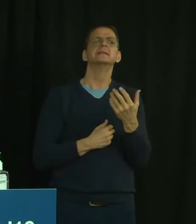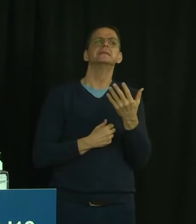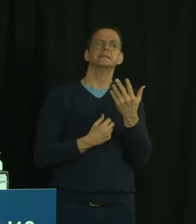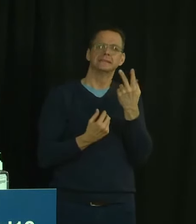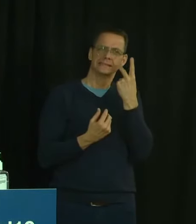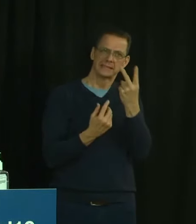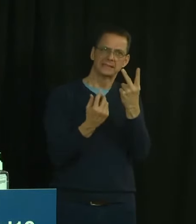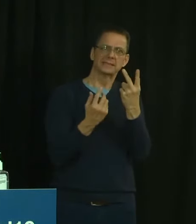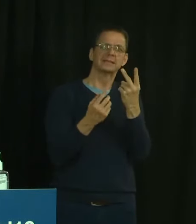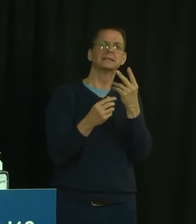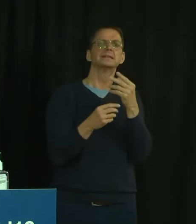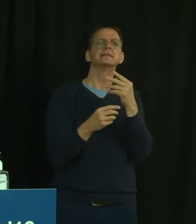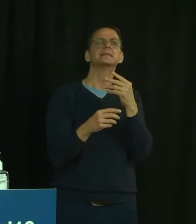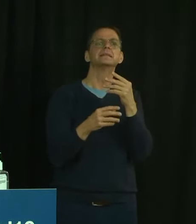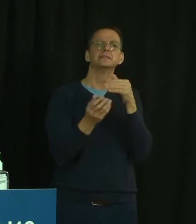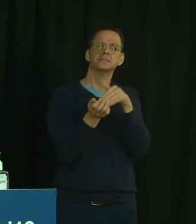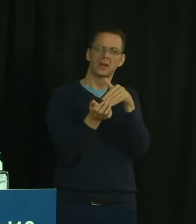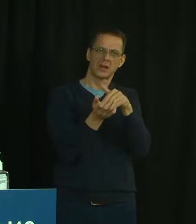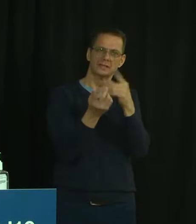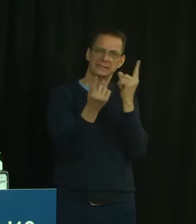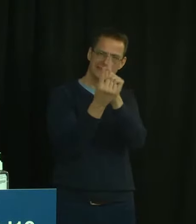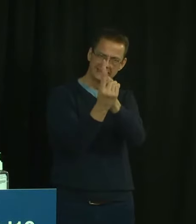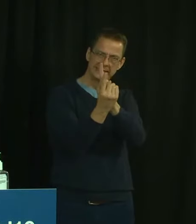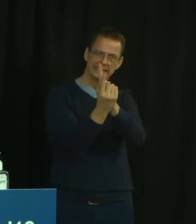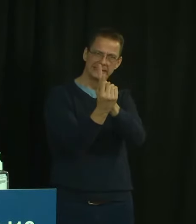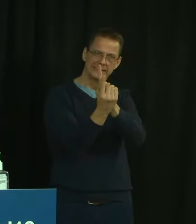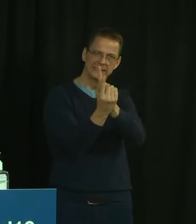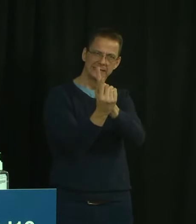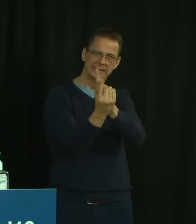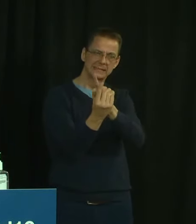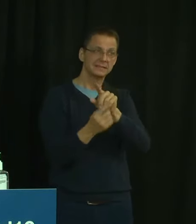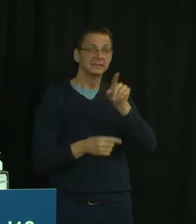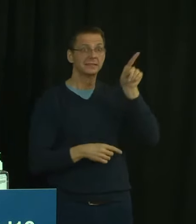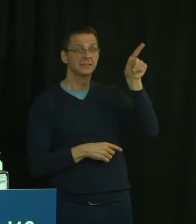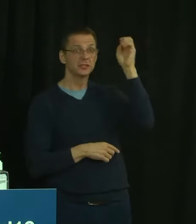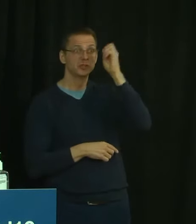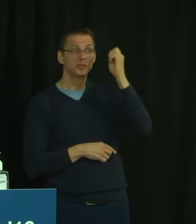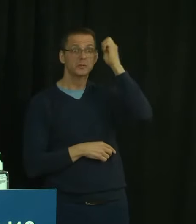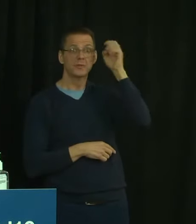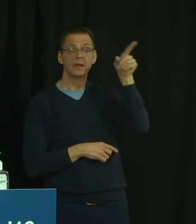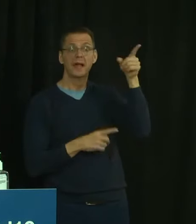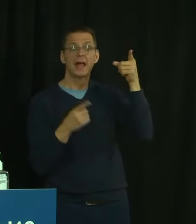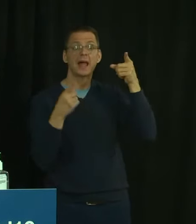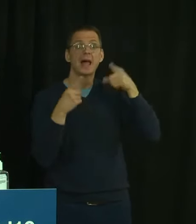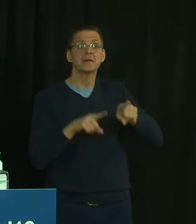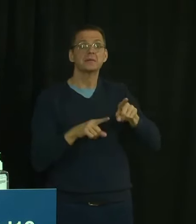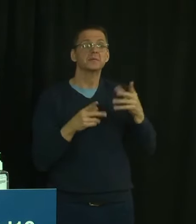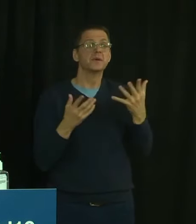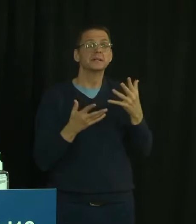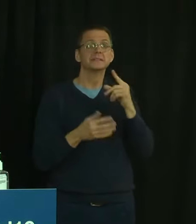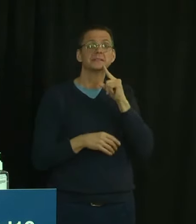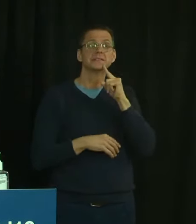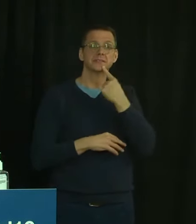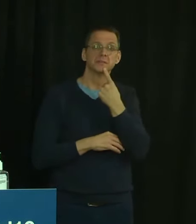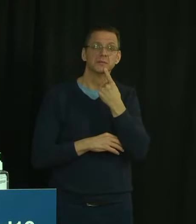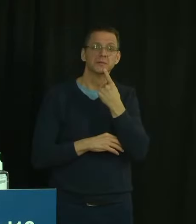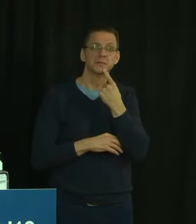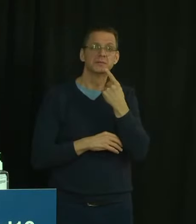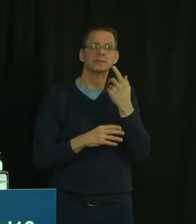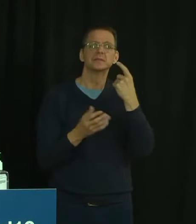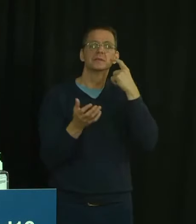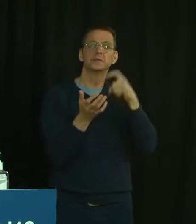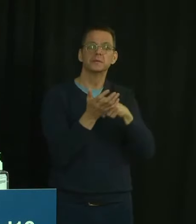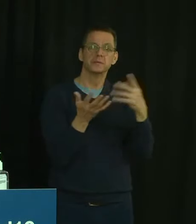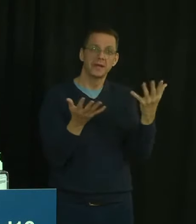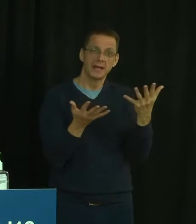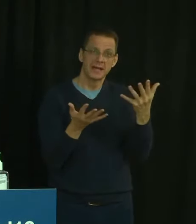the most severe outcomes have been these blood clots in the brain, and so anyone who's experiencing, and quite frankly, anyone